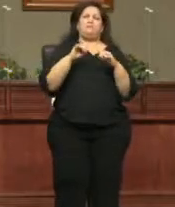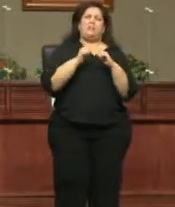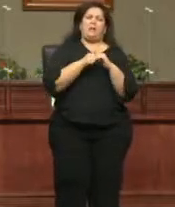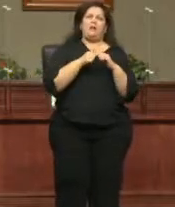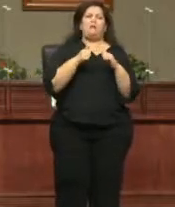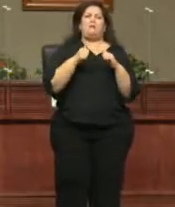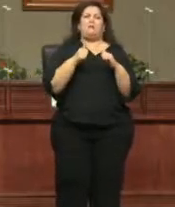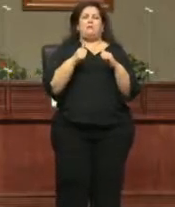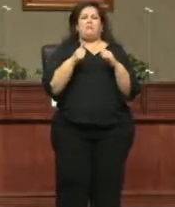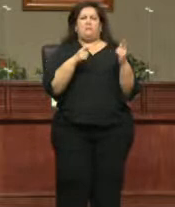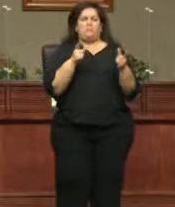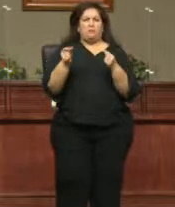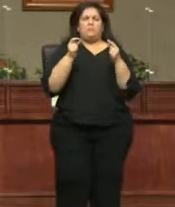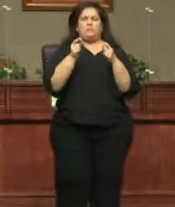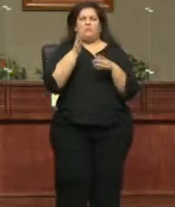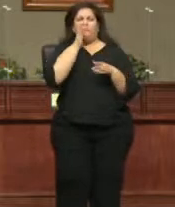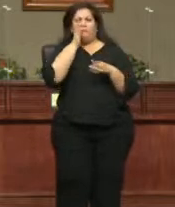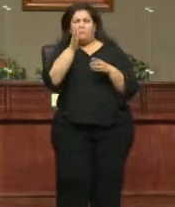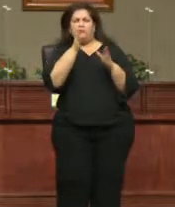looking forward to the future.